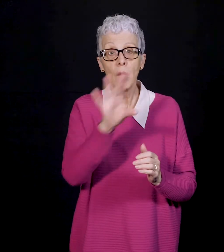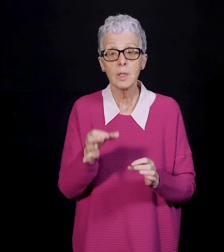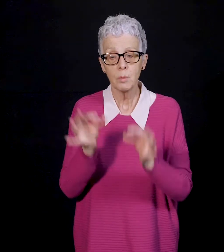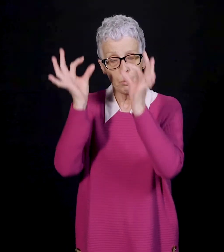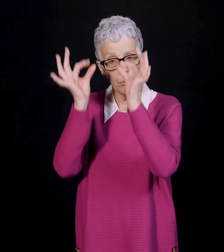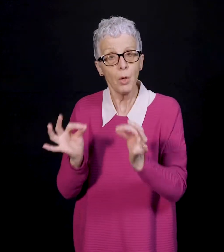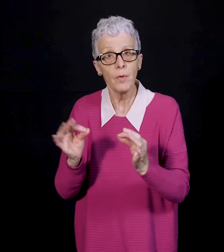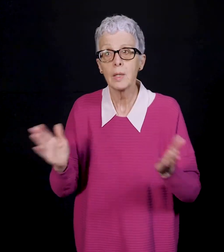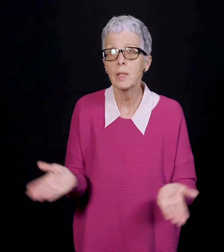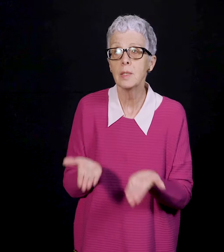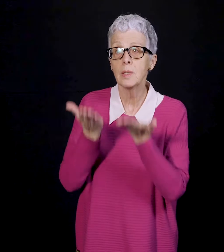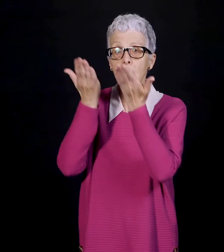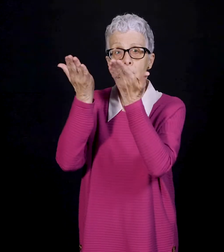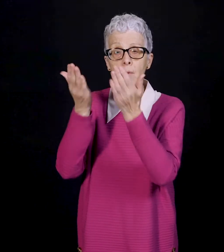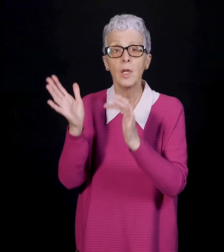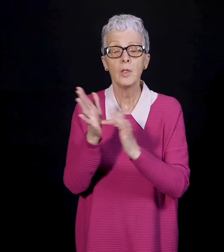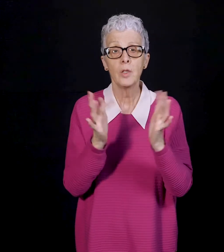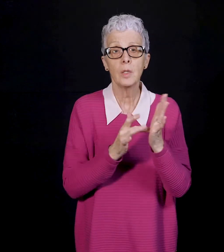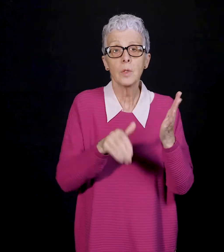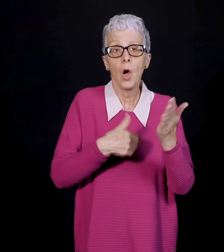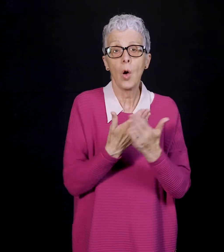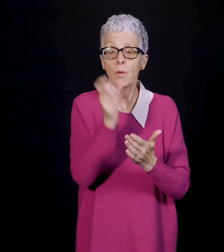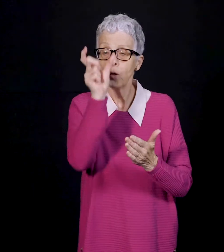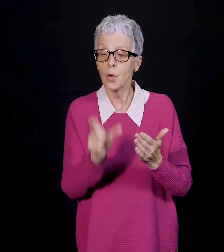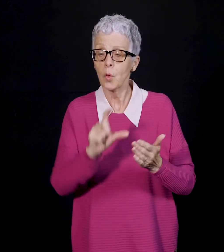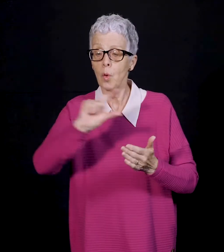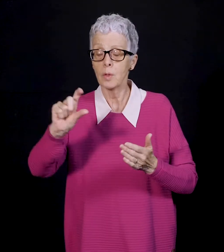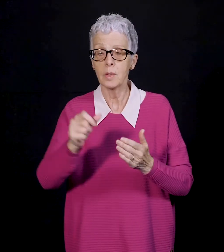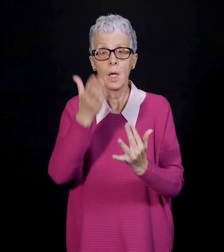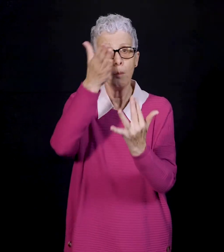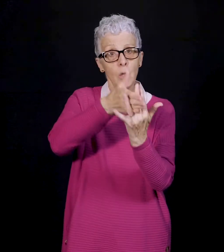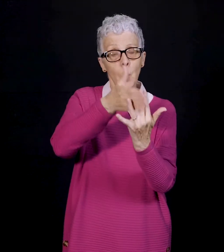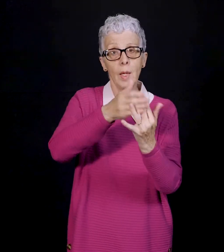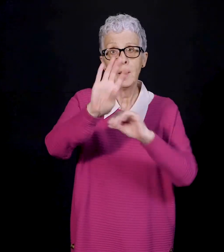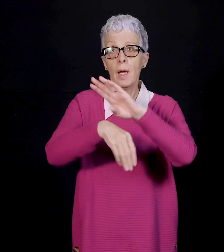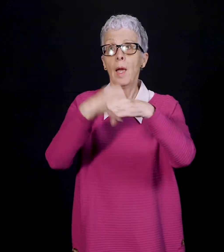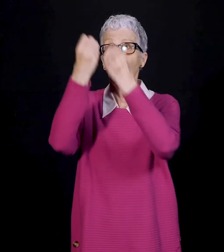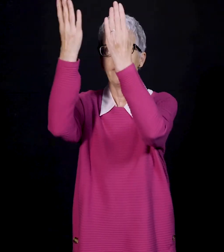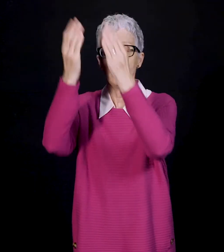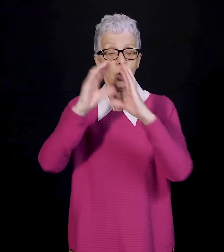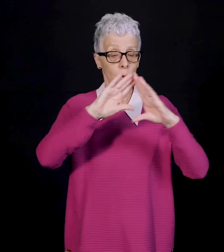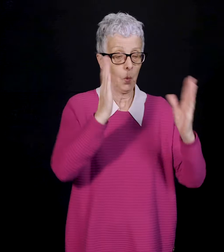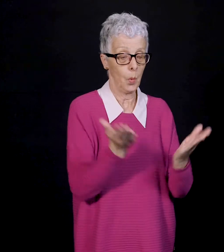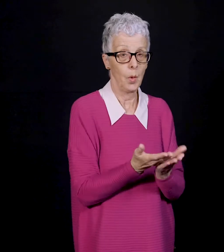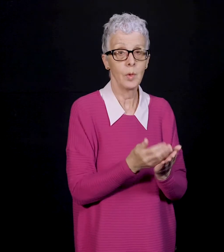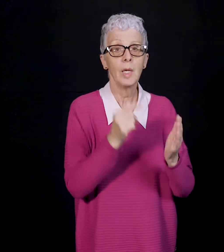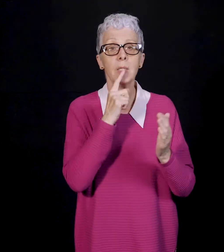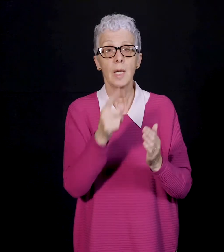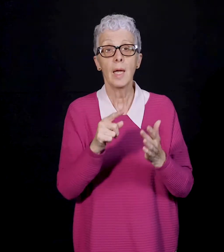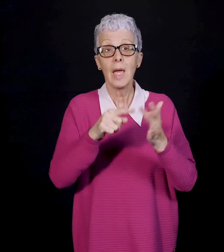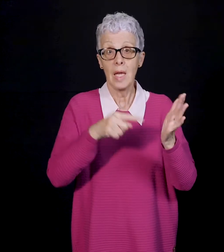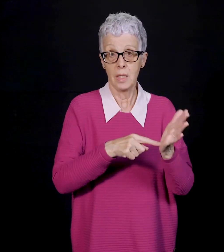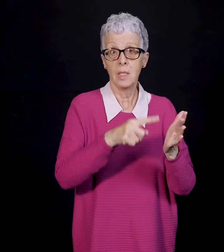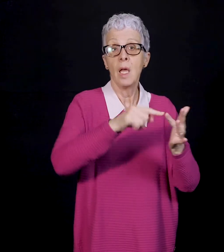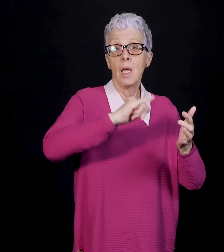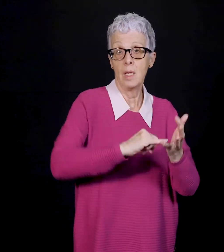sacrifice. Jesus hung on the cross between heaven and earth, and he declared on that day, "It is finished." What he